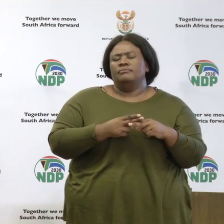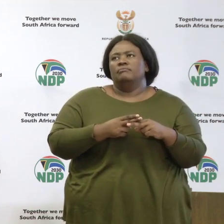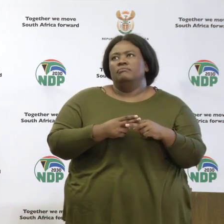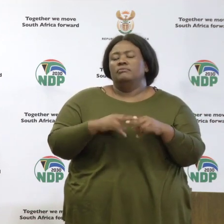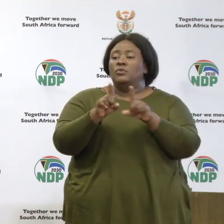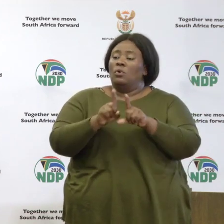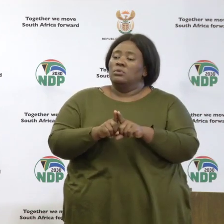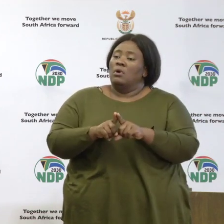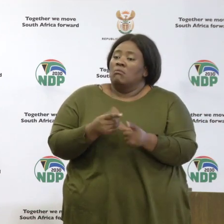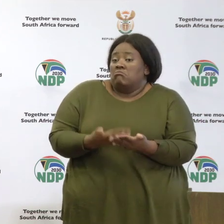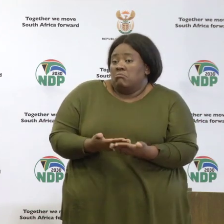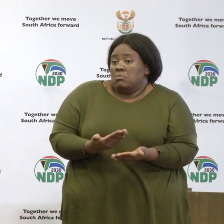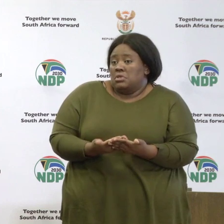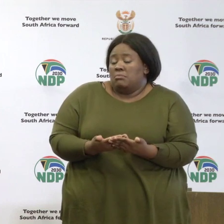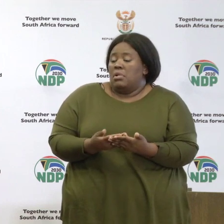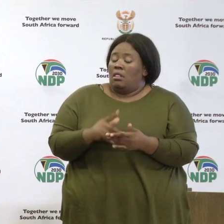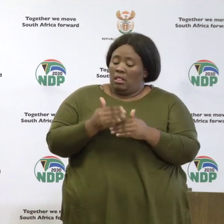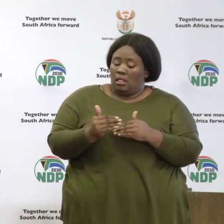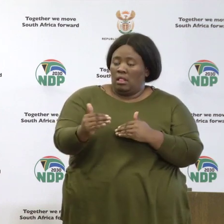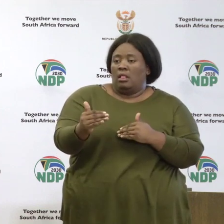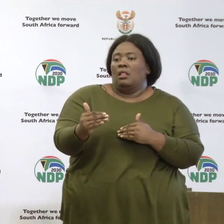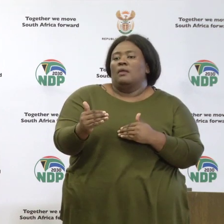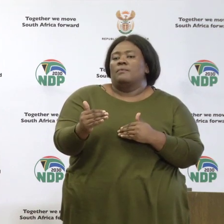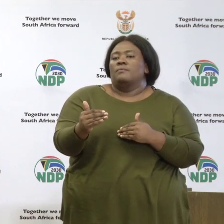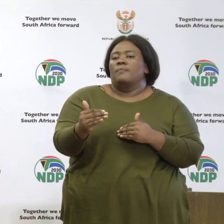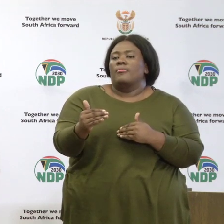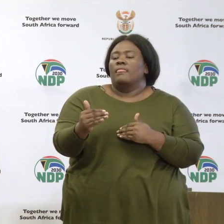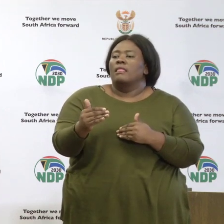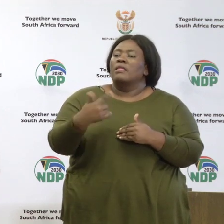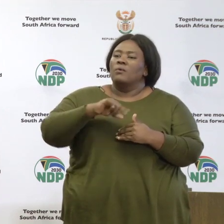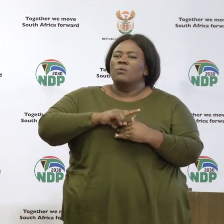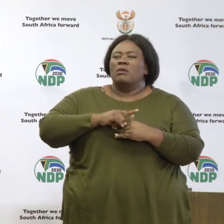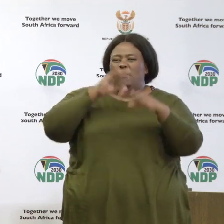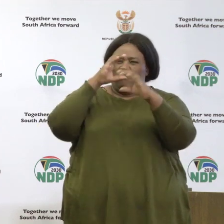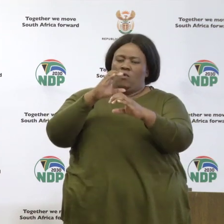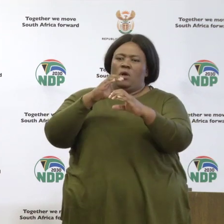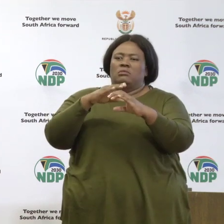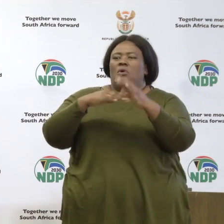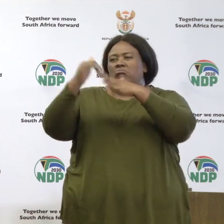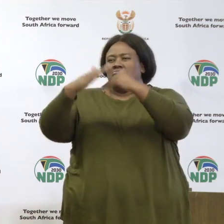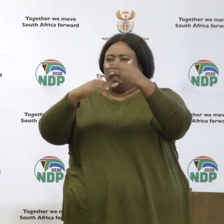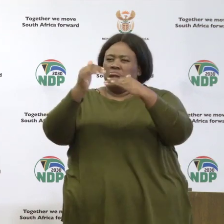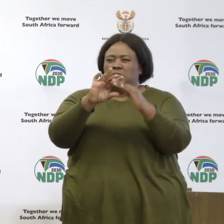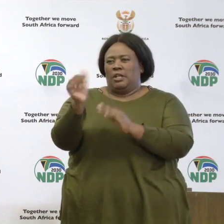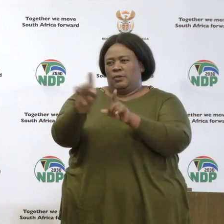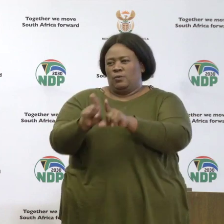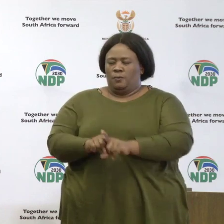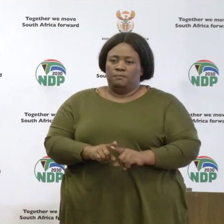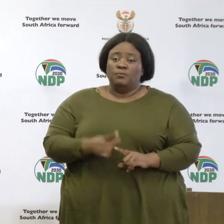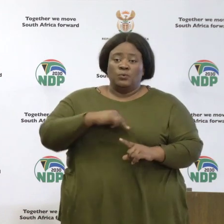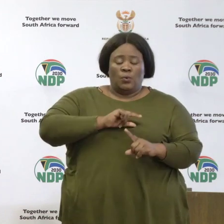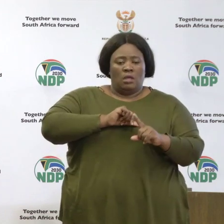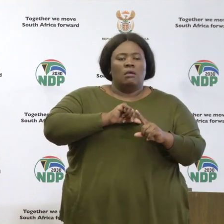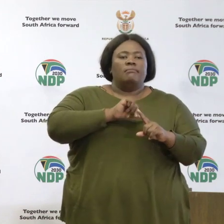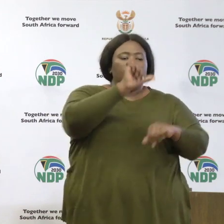also possibly in the long term, we also need to deal with infrastructure. We've assessed our